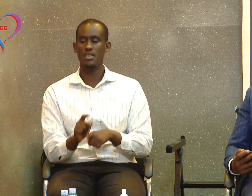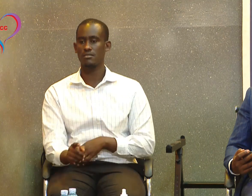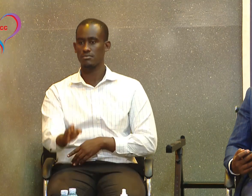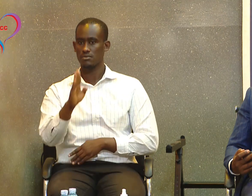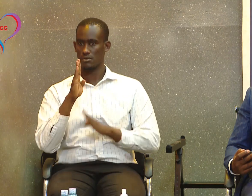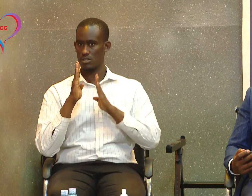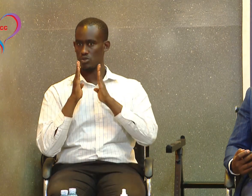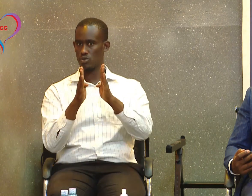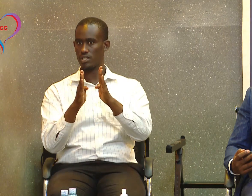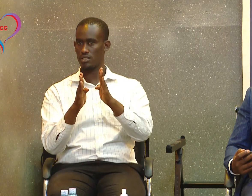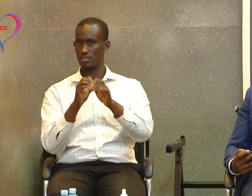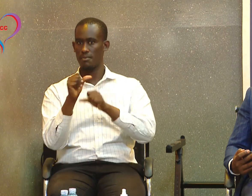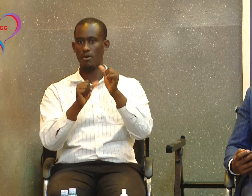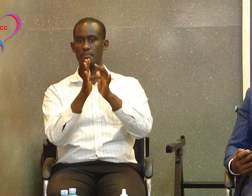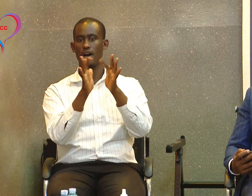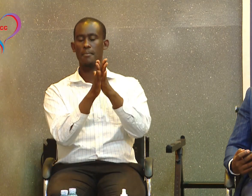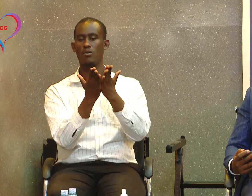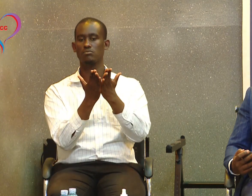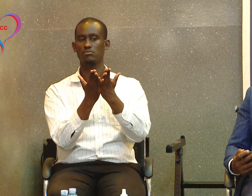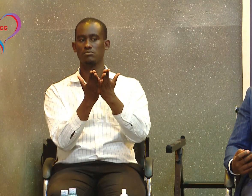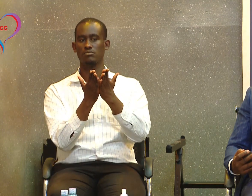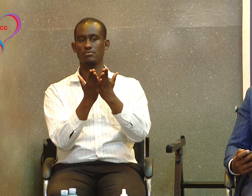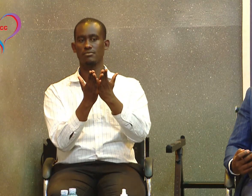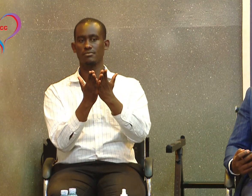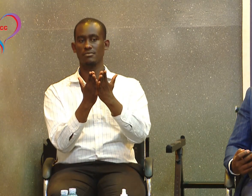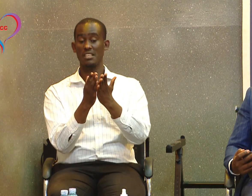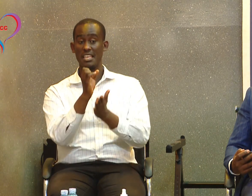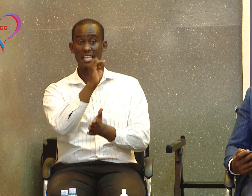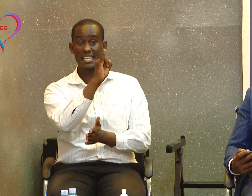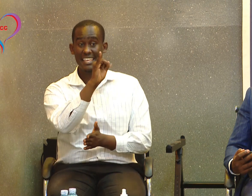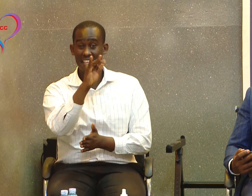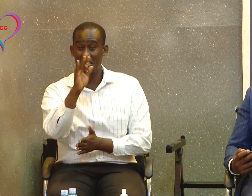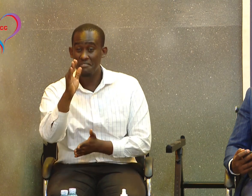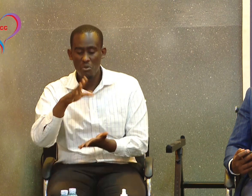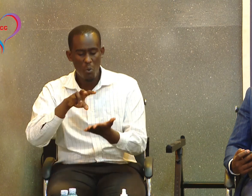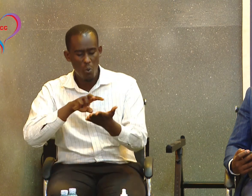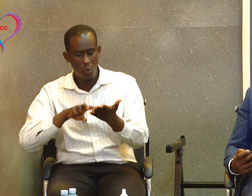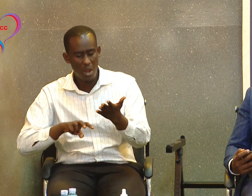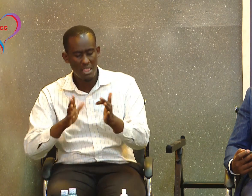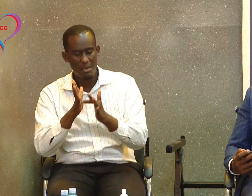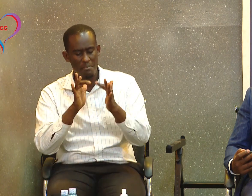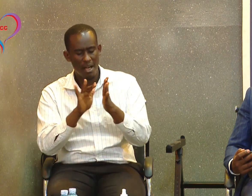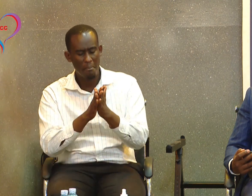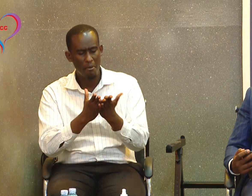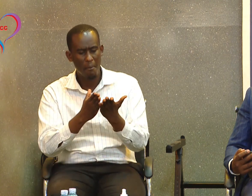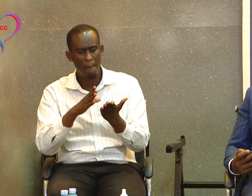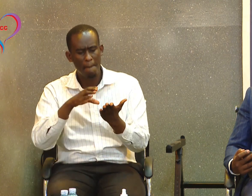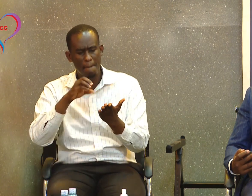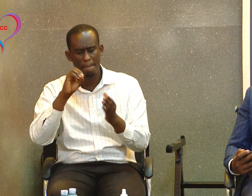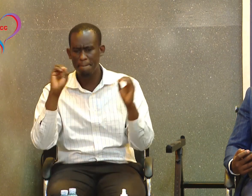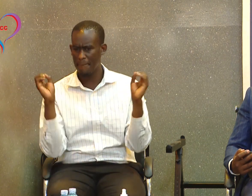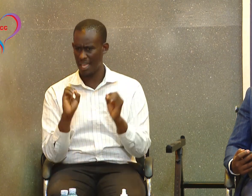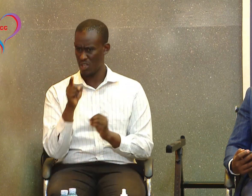mu Bible wakati. I am always in the middle of the Bible. Kati wabati osoma Bible, tosoma kontegera. So if you do not read your Bible, it means you